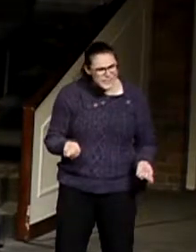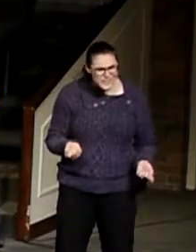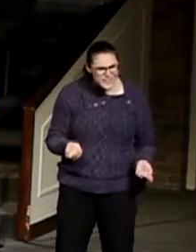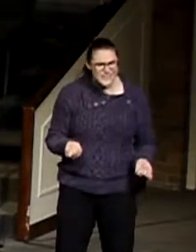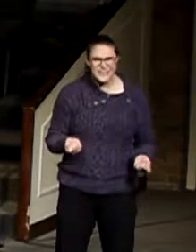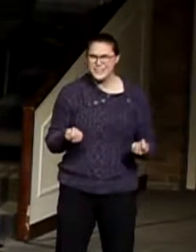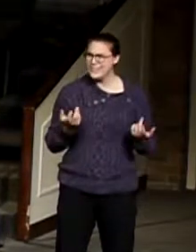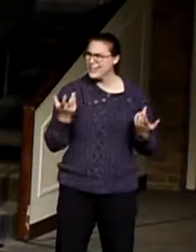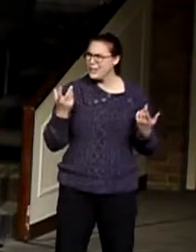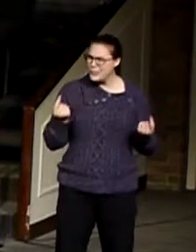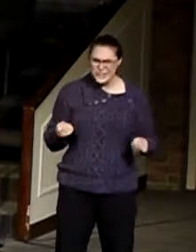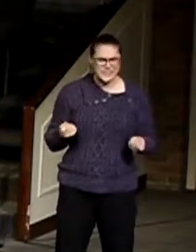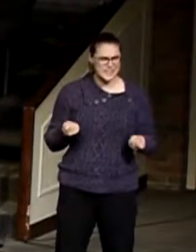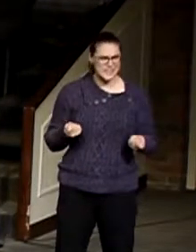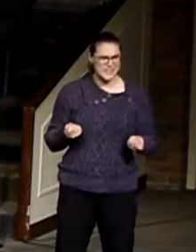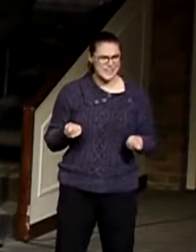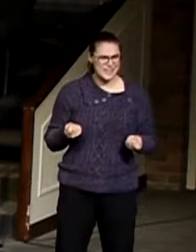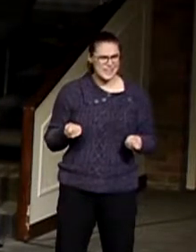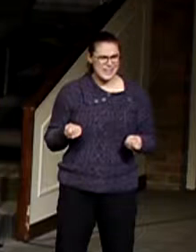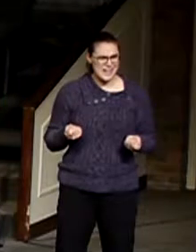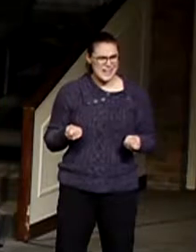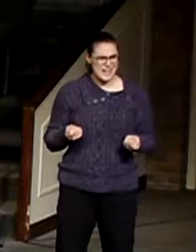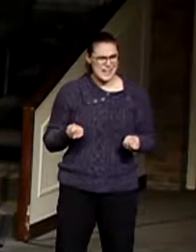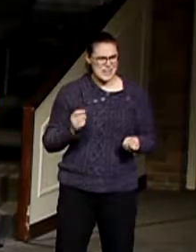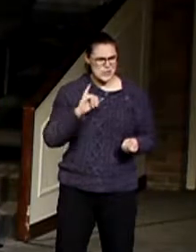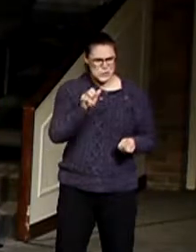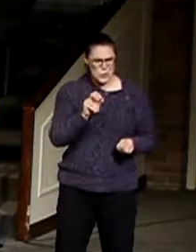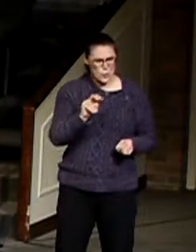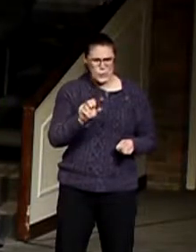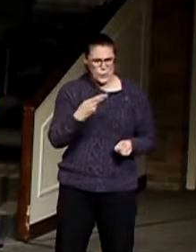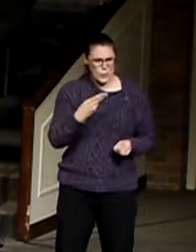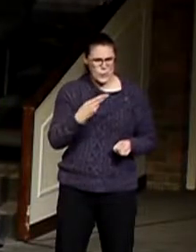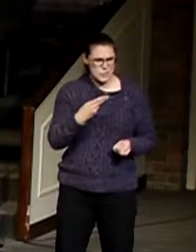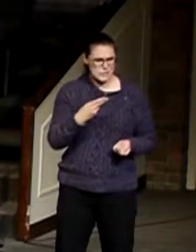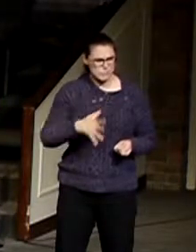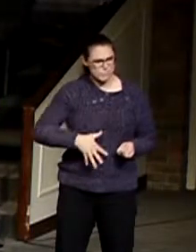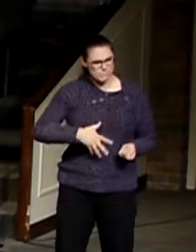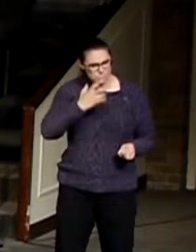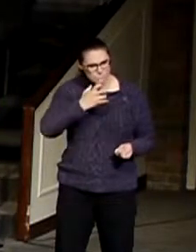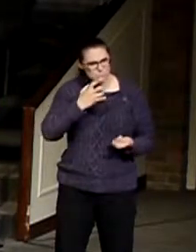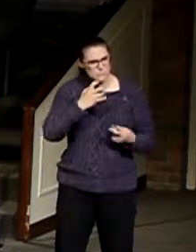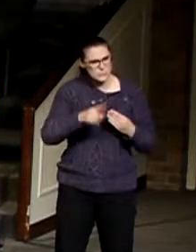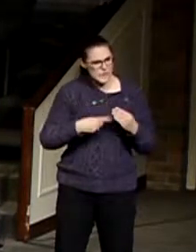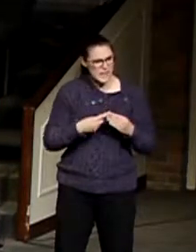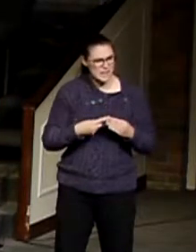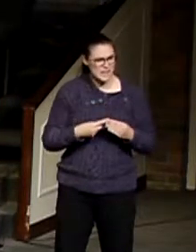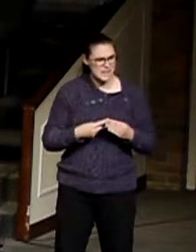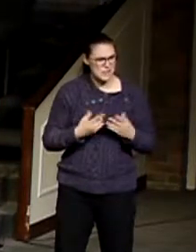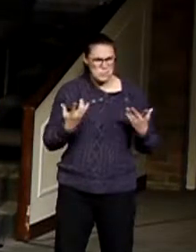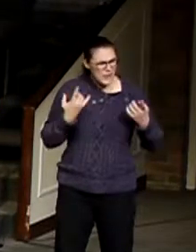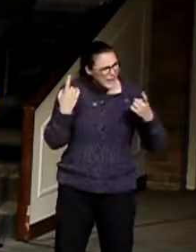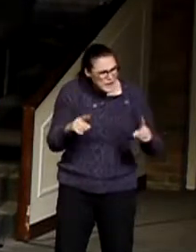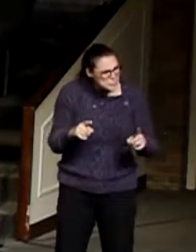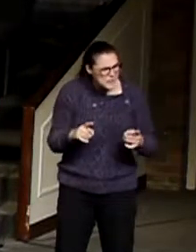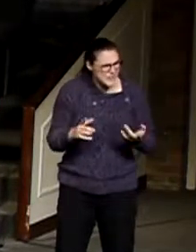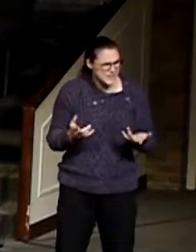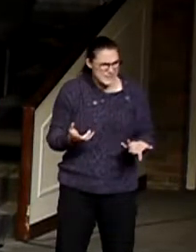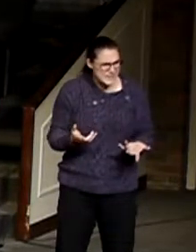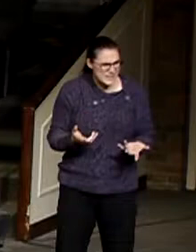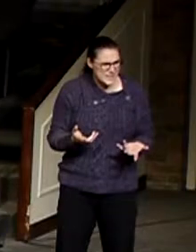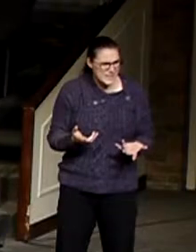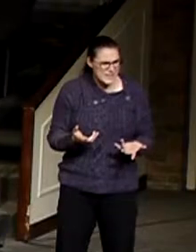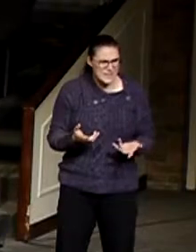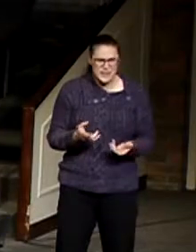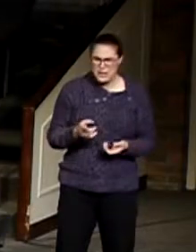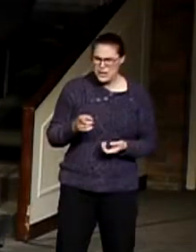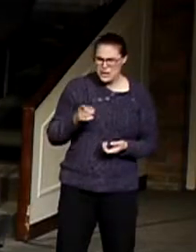What? It displeased Jonah exceedingly? How? How? What just happened? You're the prophet